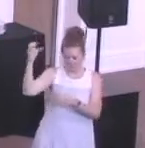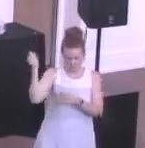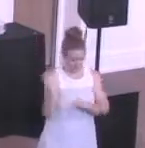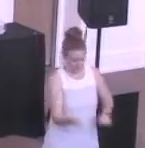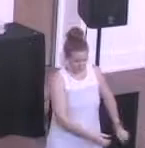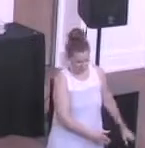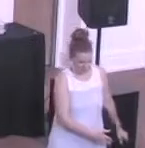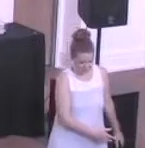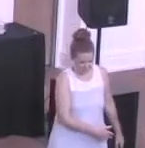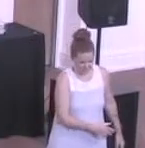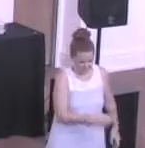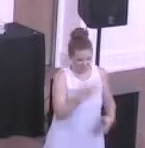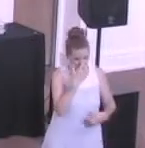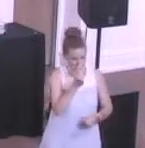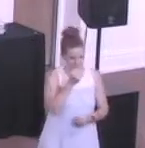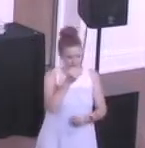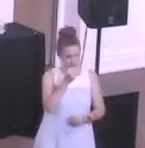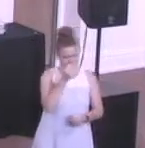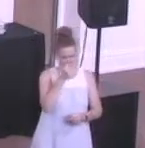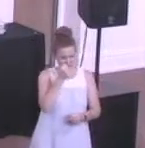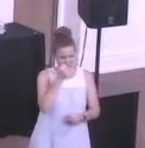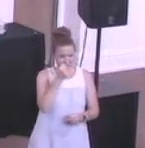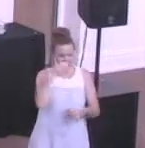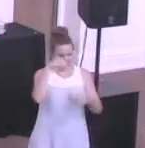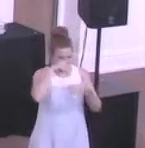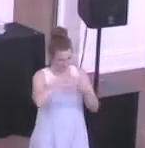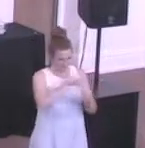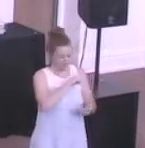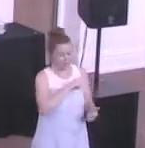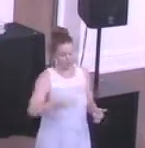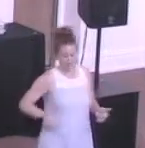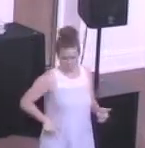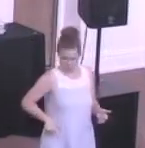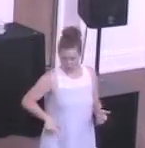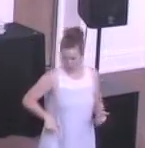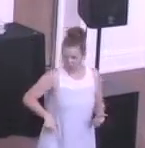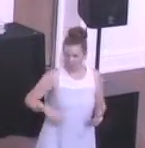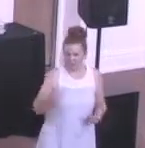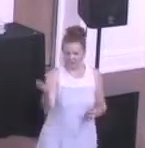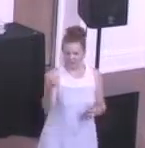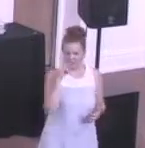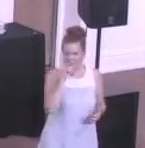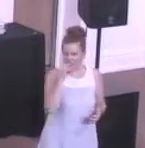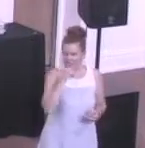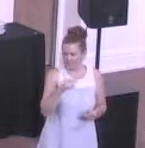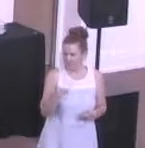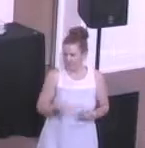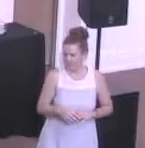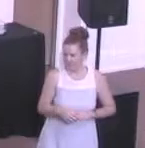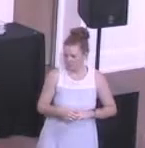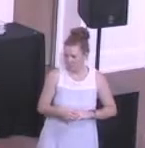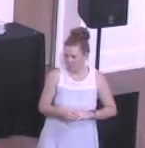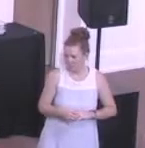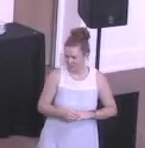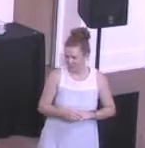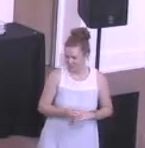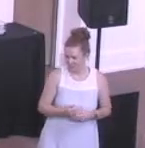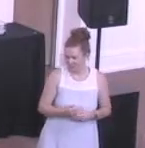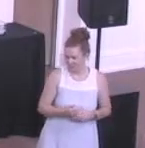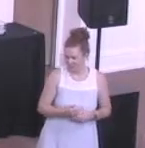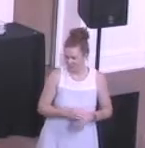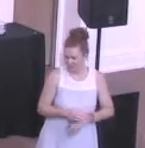trust. Trust, trust. In the Lord. Can we get a couple kids up here to help me? Yes, you. You